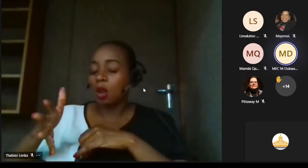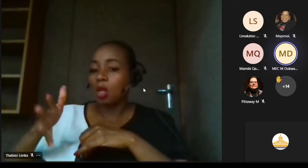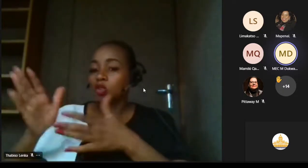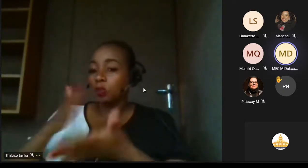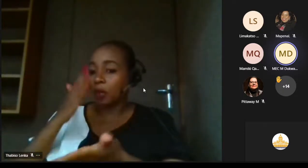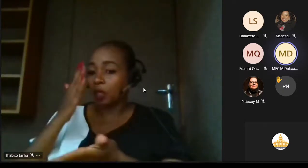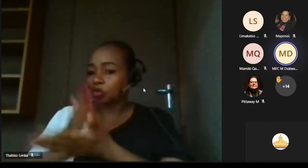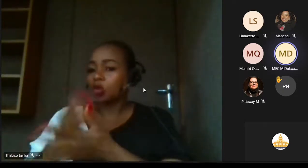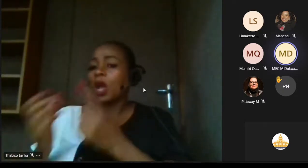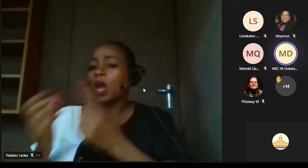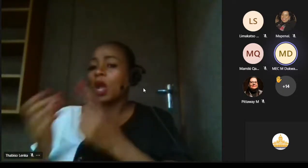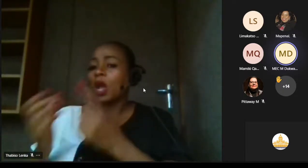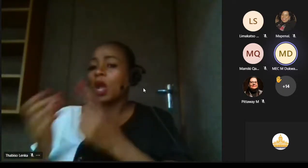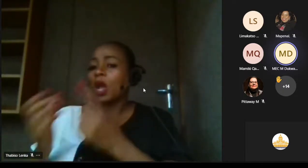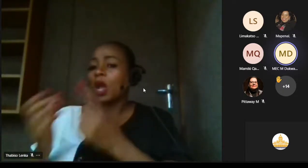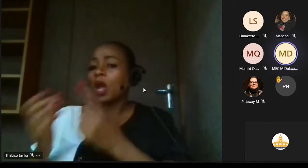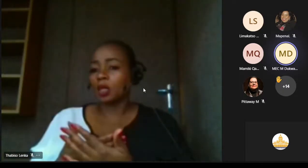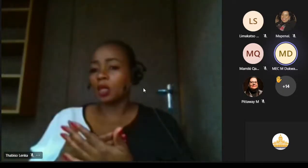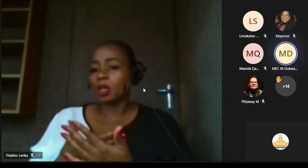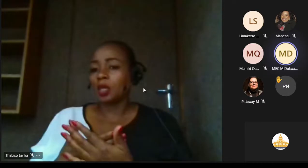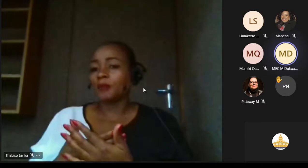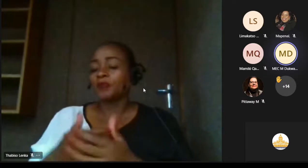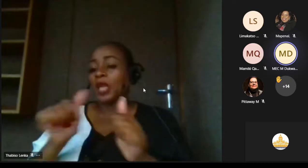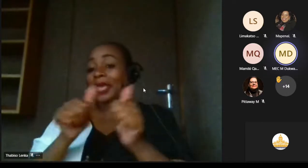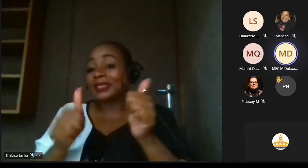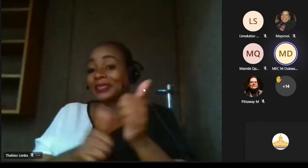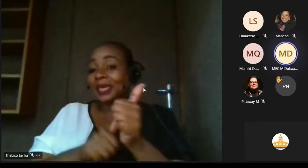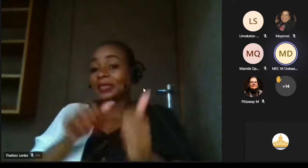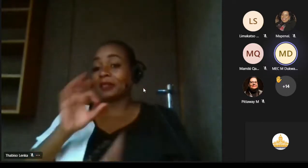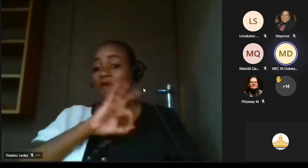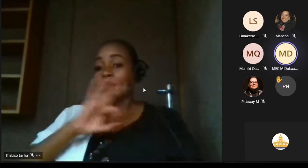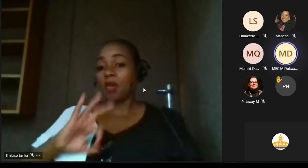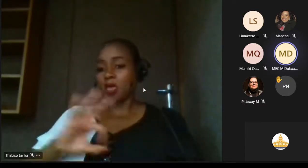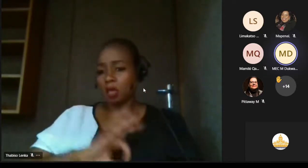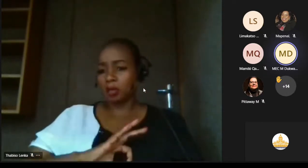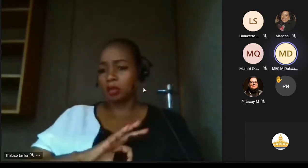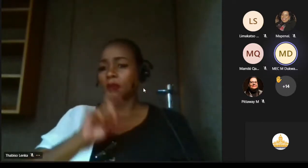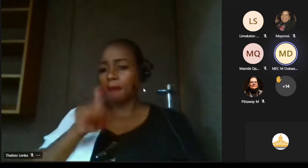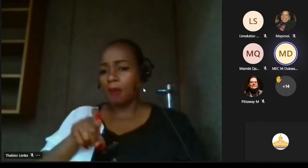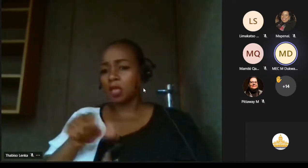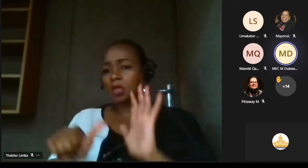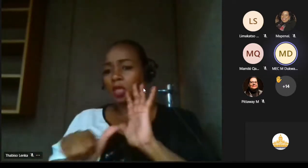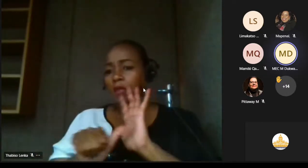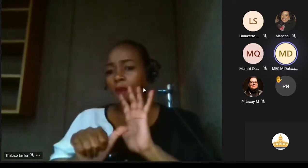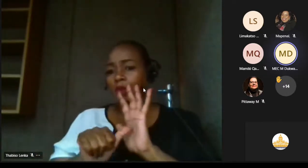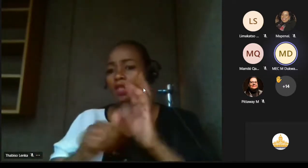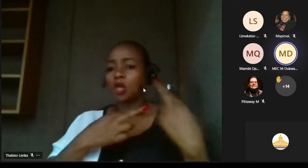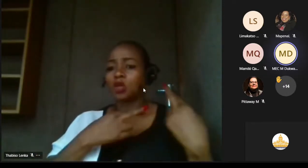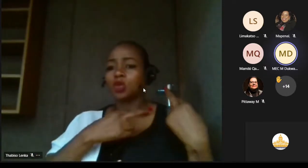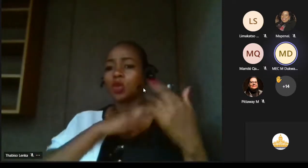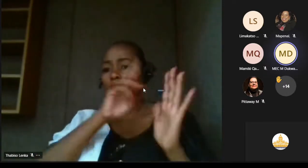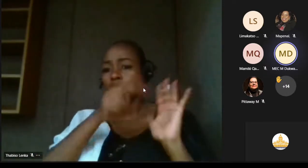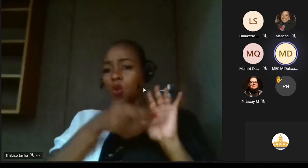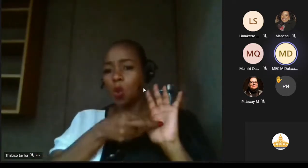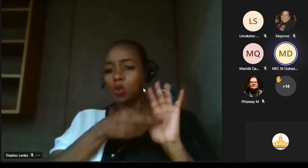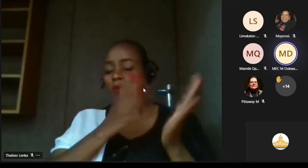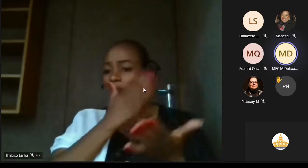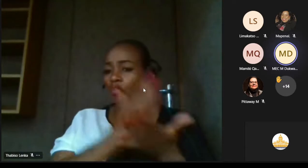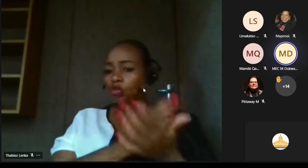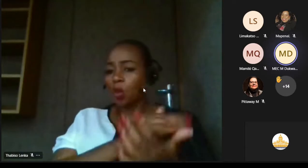reality. Executive mayors will be expected to play a meaningful role in ensuring that IDPs